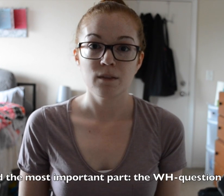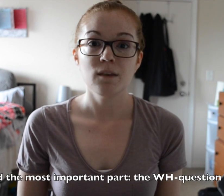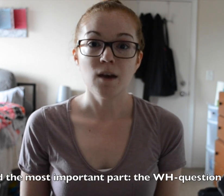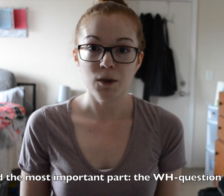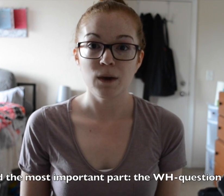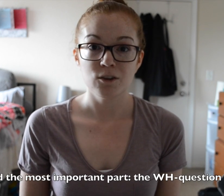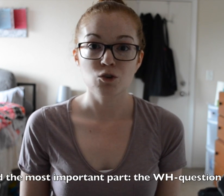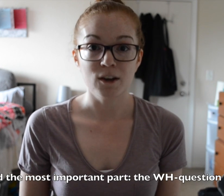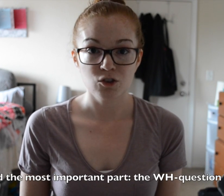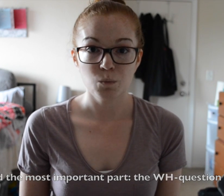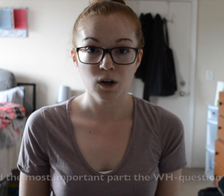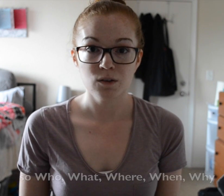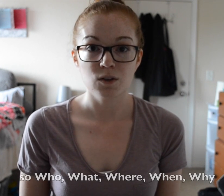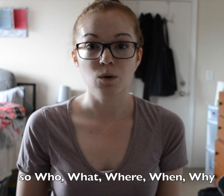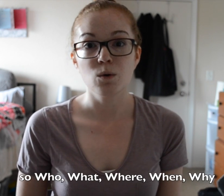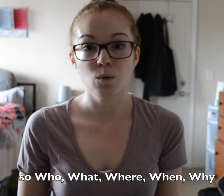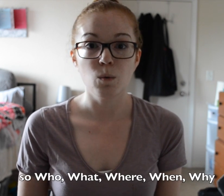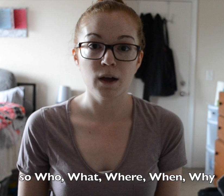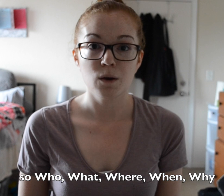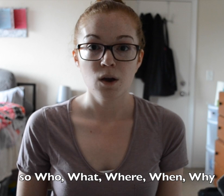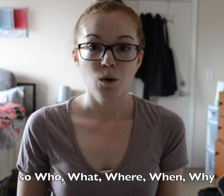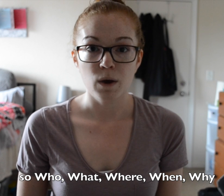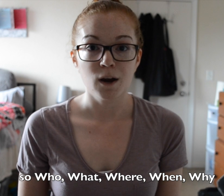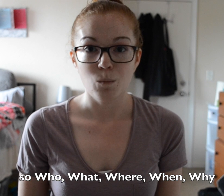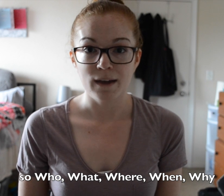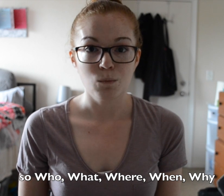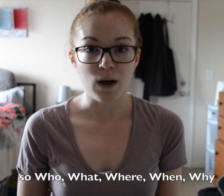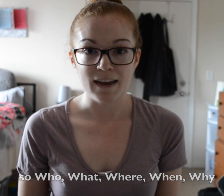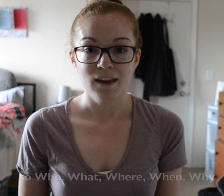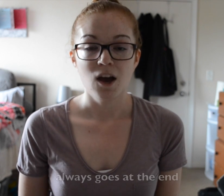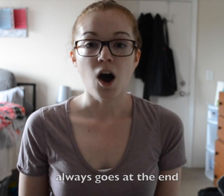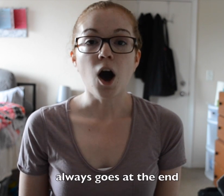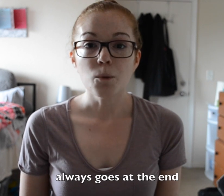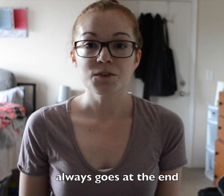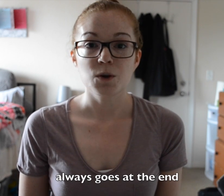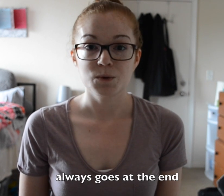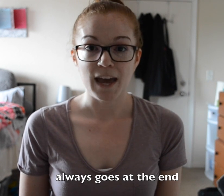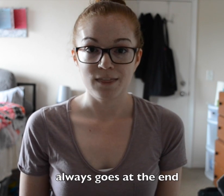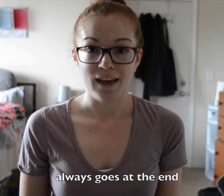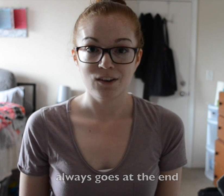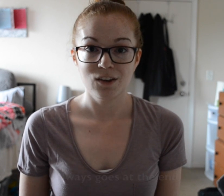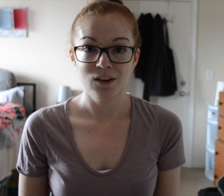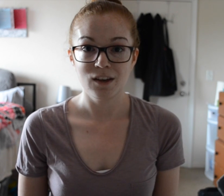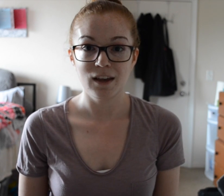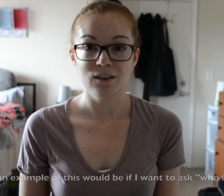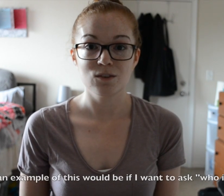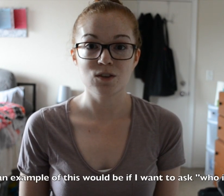the WH question word, so who, what, where, when, why, always goes at the end. And